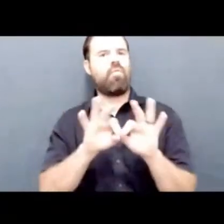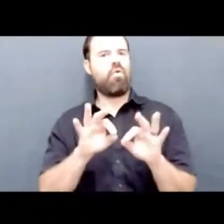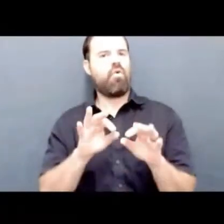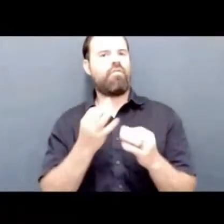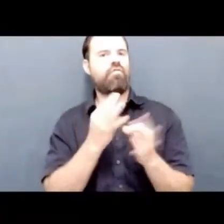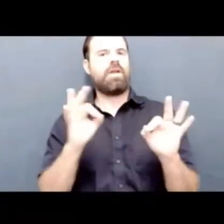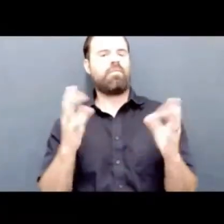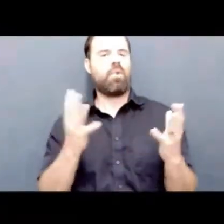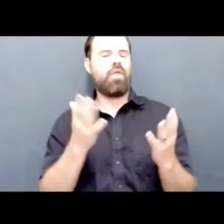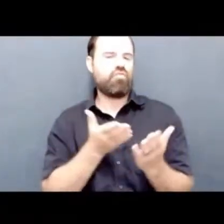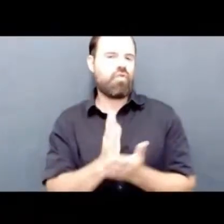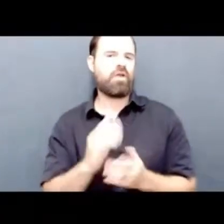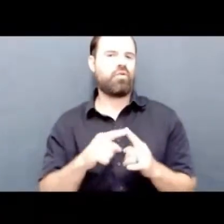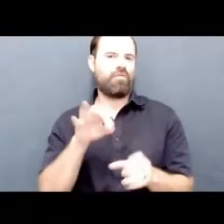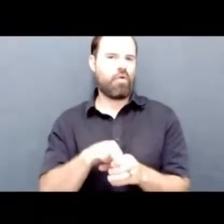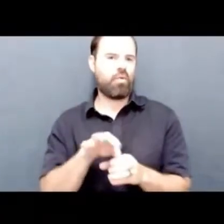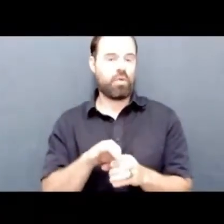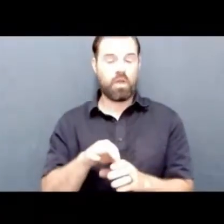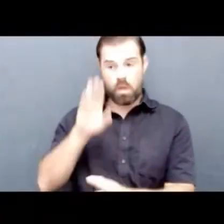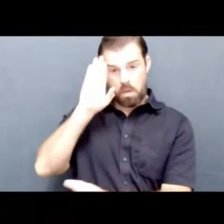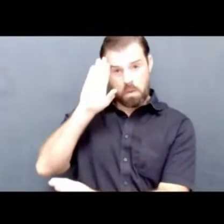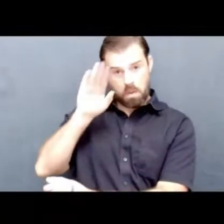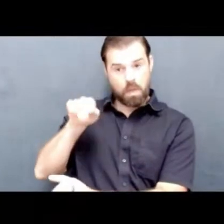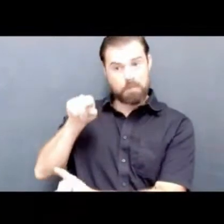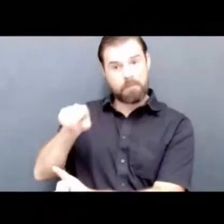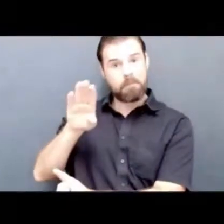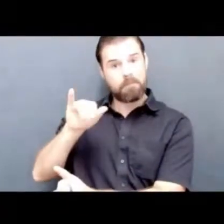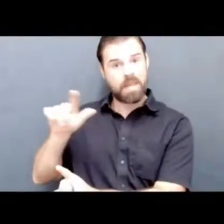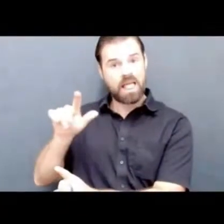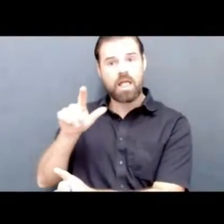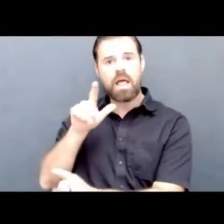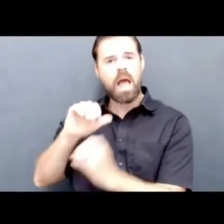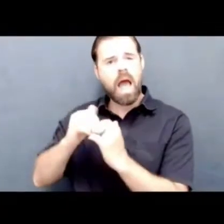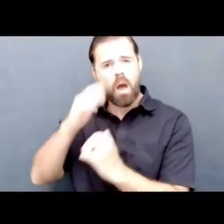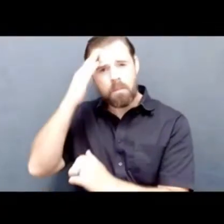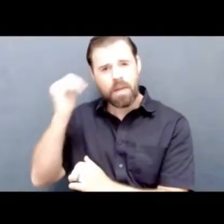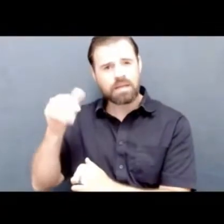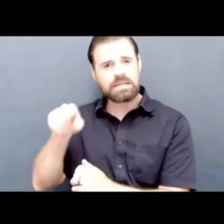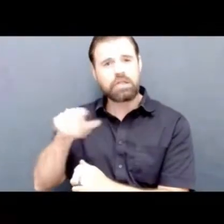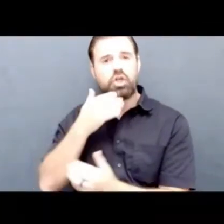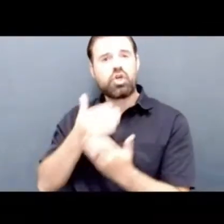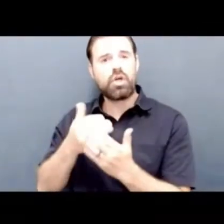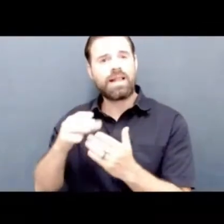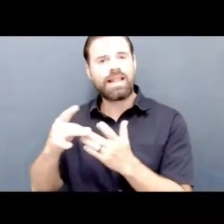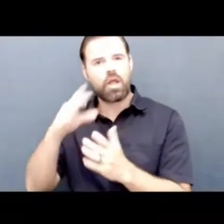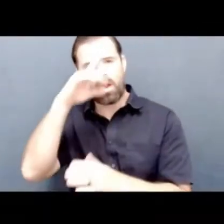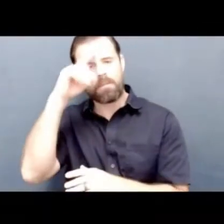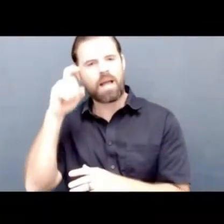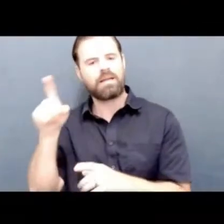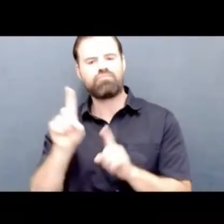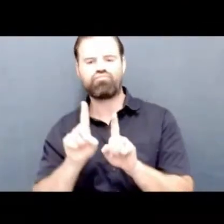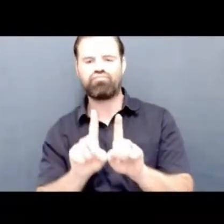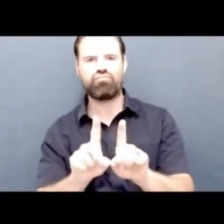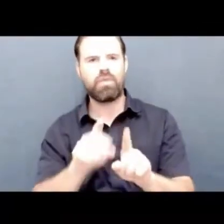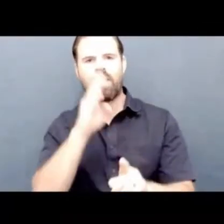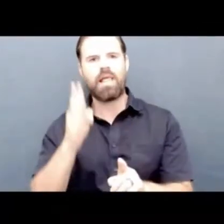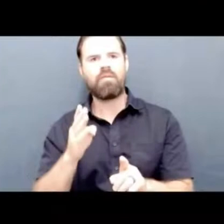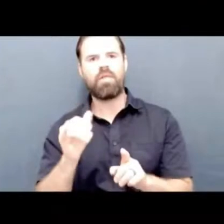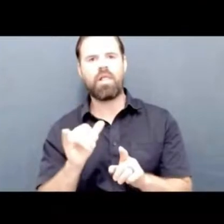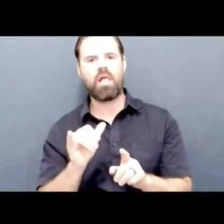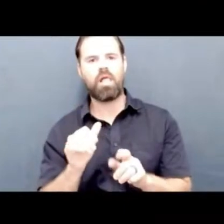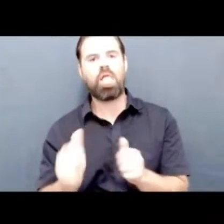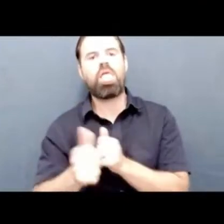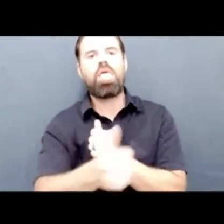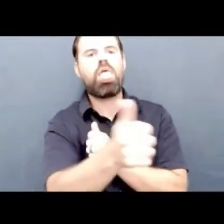vote. So what makes Bill a good leader is he leads from beside us. He doesn't lead from ahead of us. So he's always right next to us, and he's